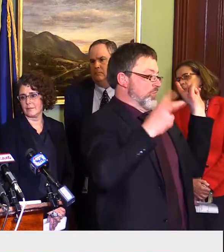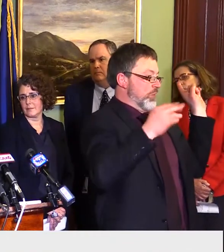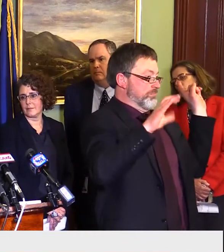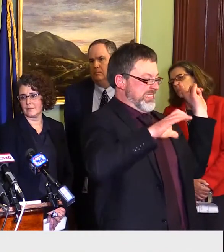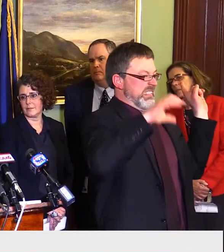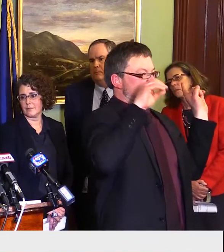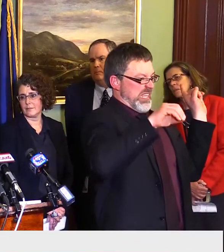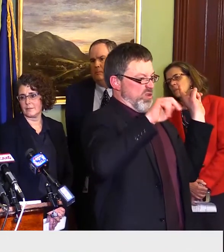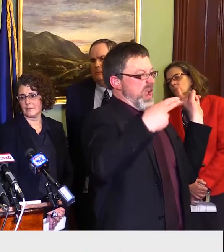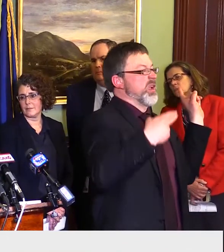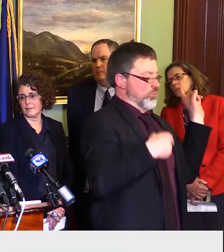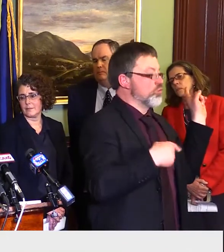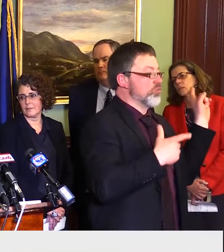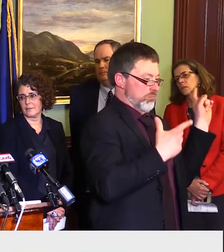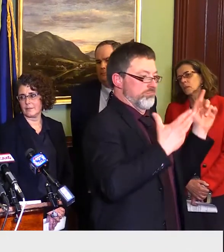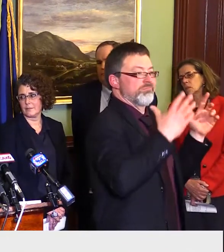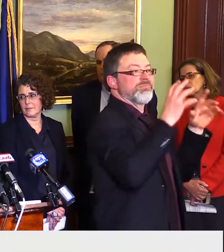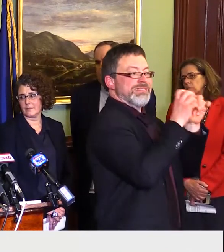you said in your remarks that